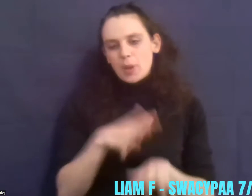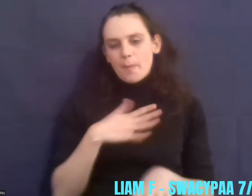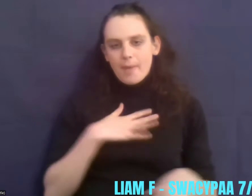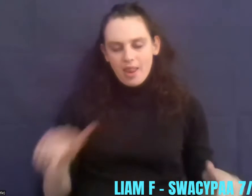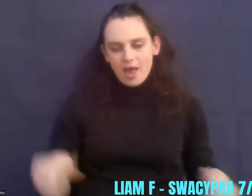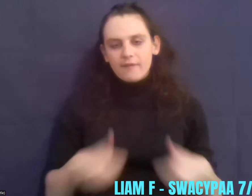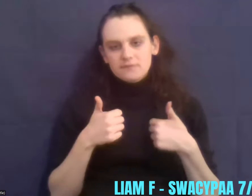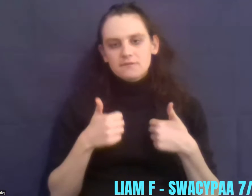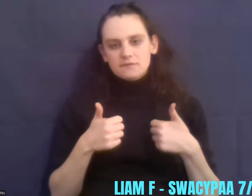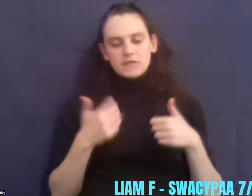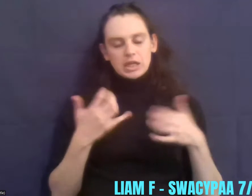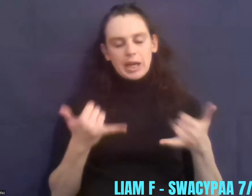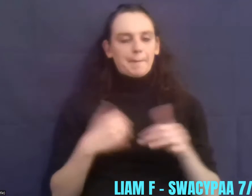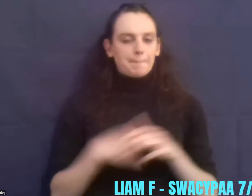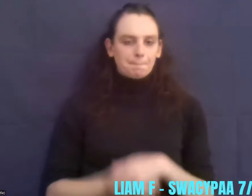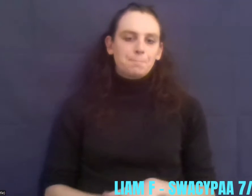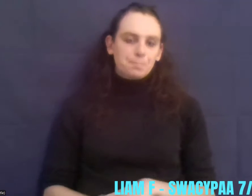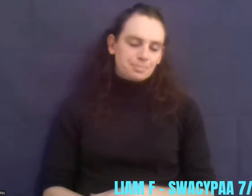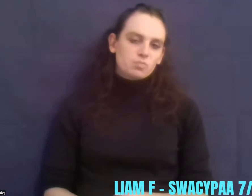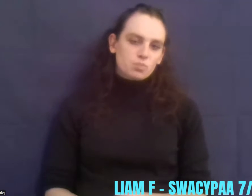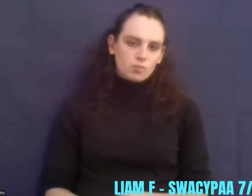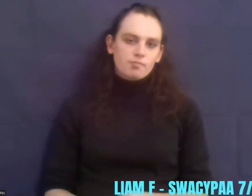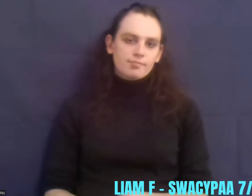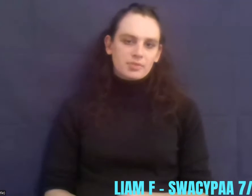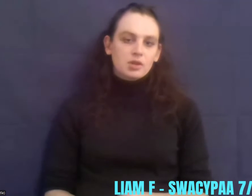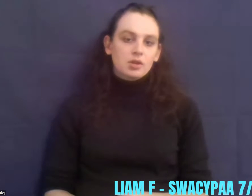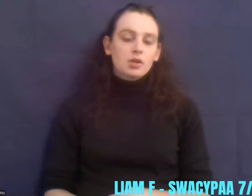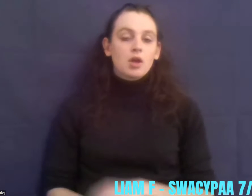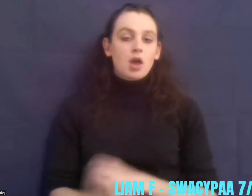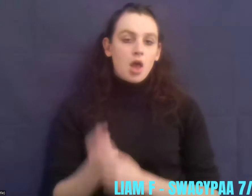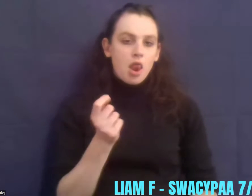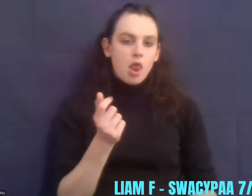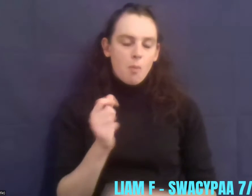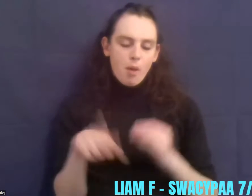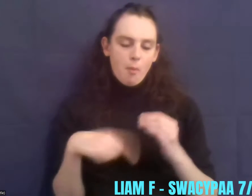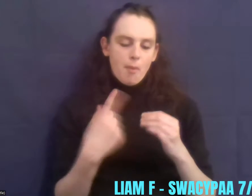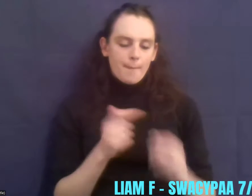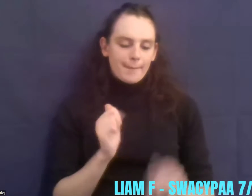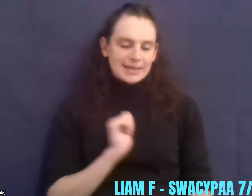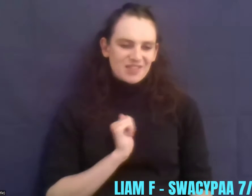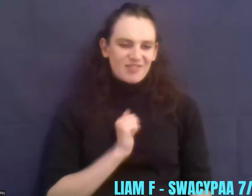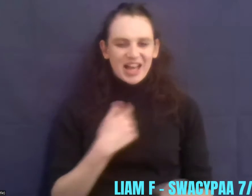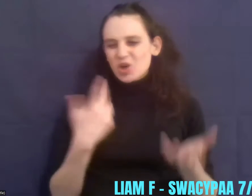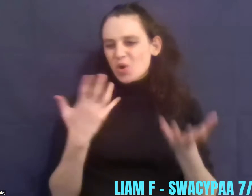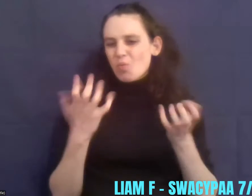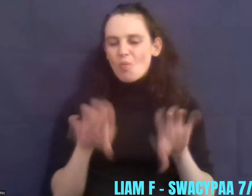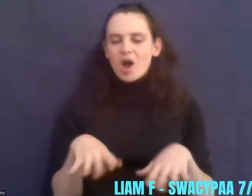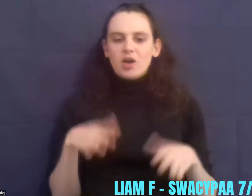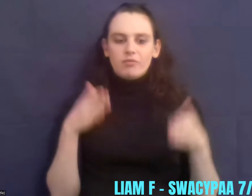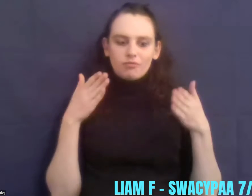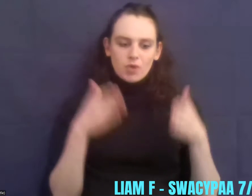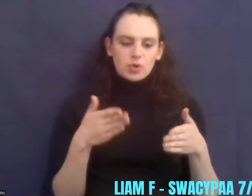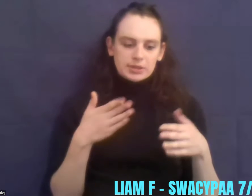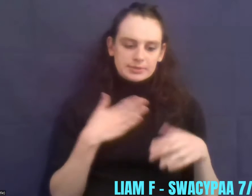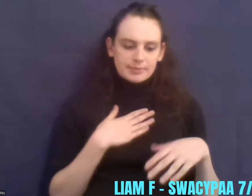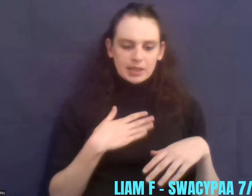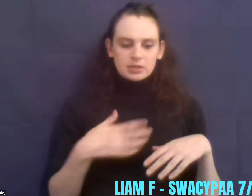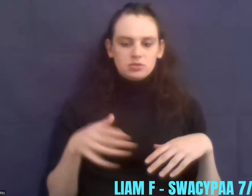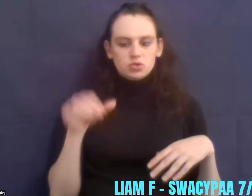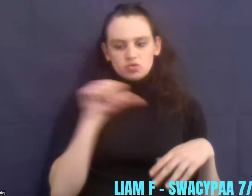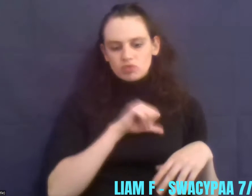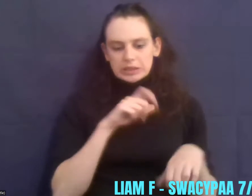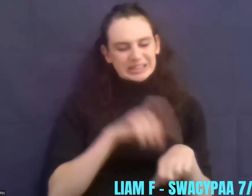life today. So a little bit about me. I don't want to focus too much on my drunk log. I can talk for a long period of